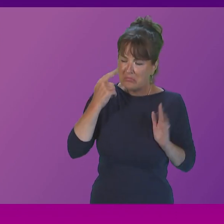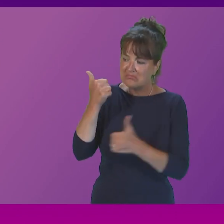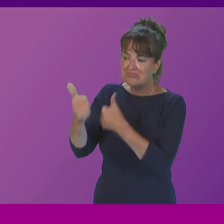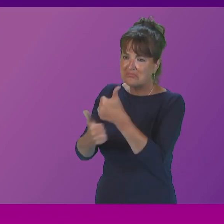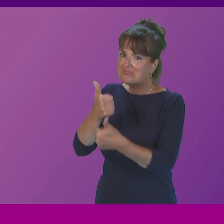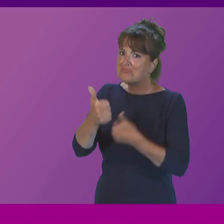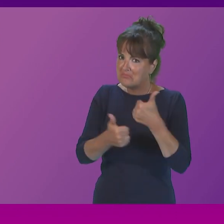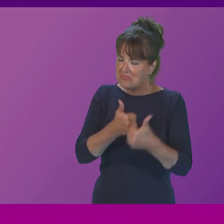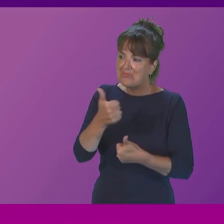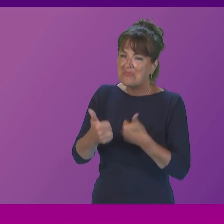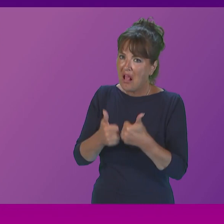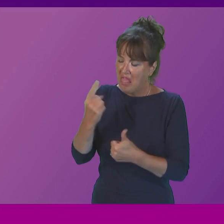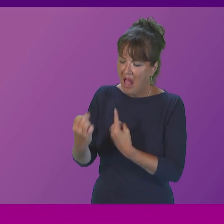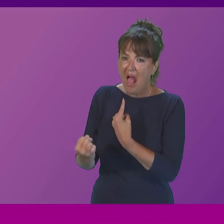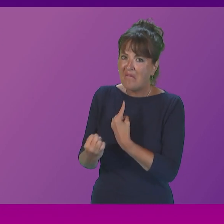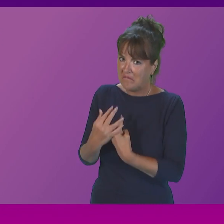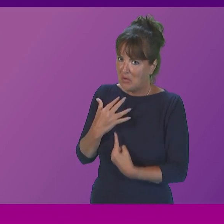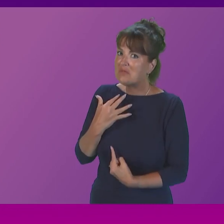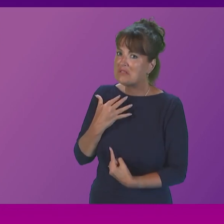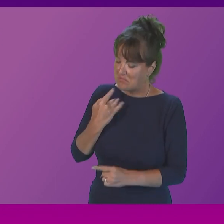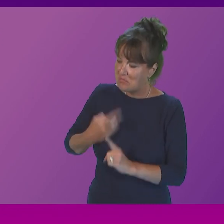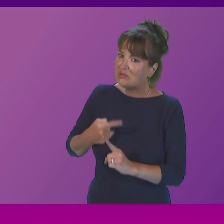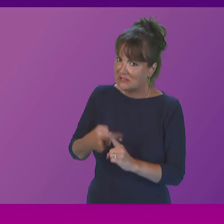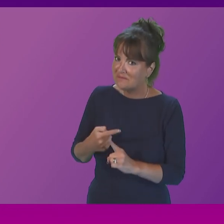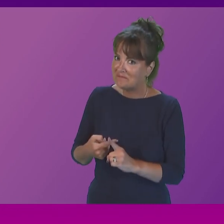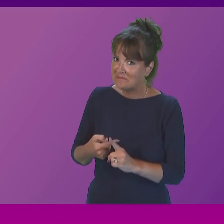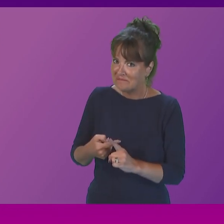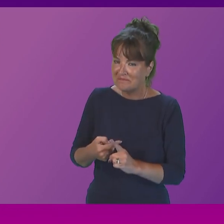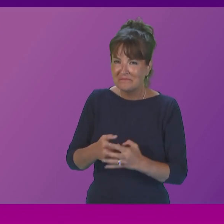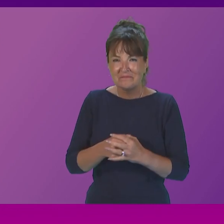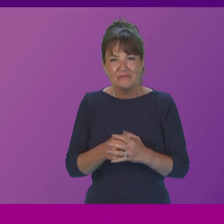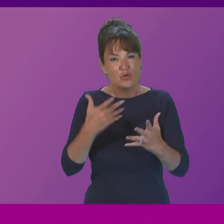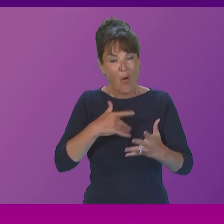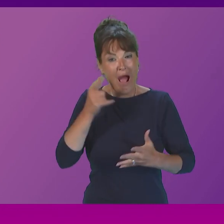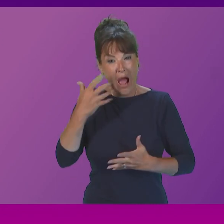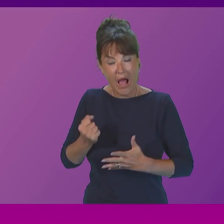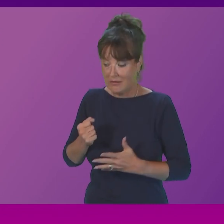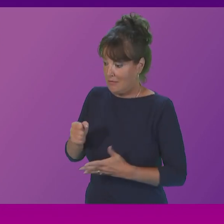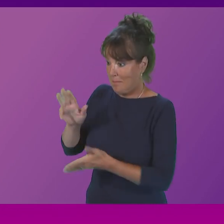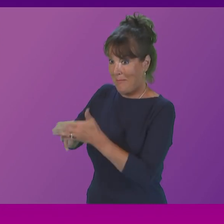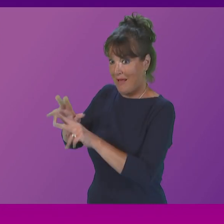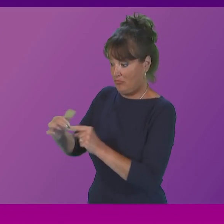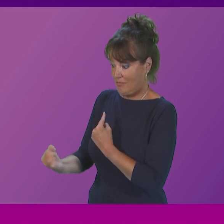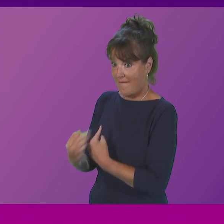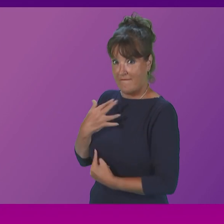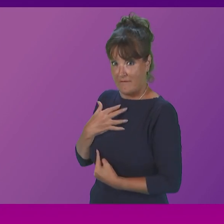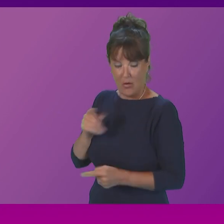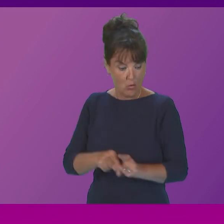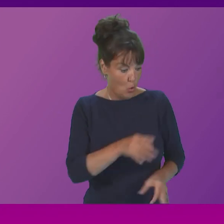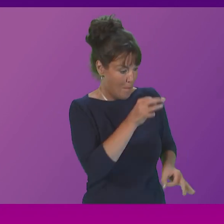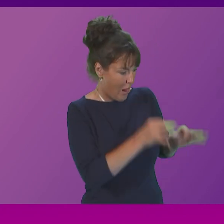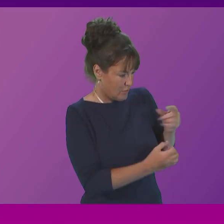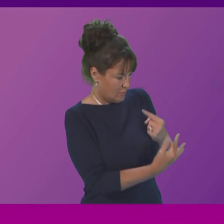credit in many ways for that too. So that sort of political backdrop, the sense